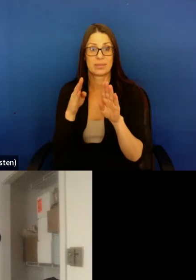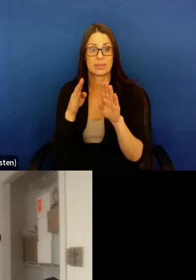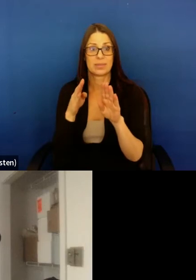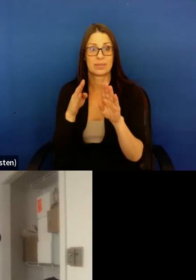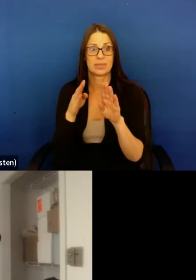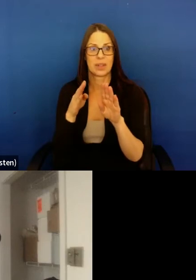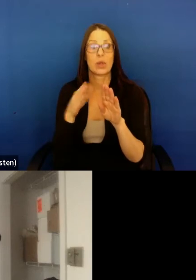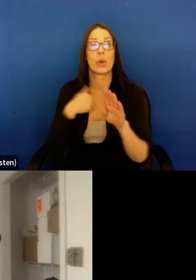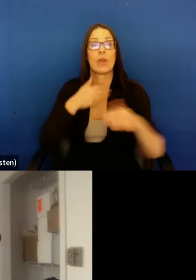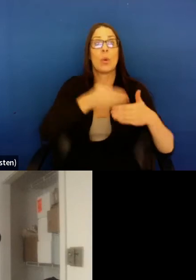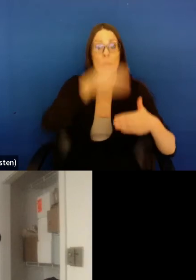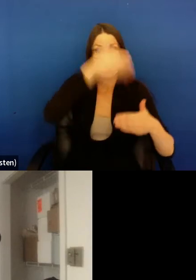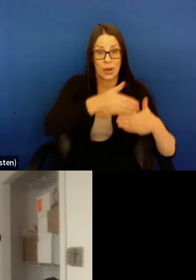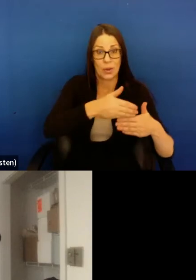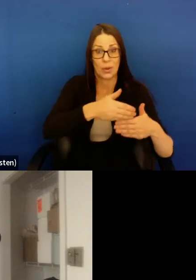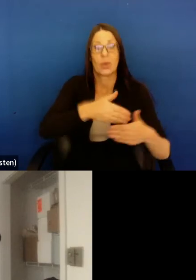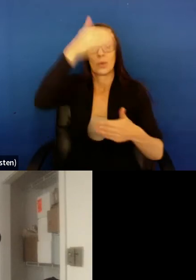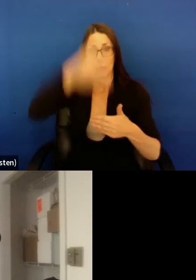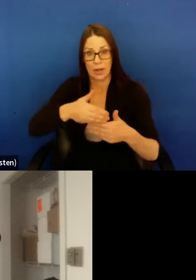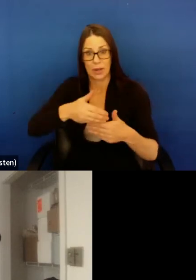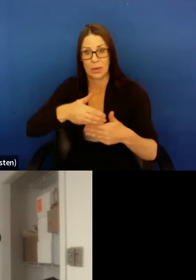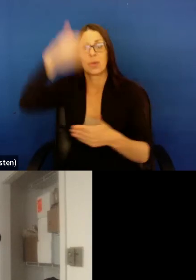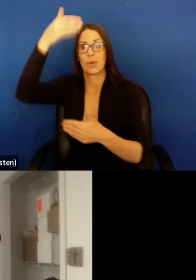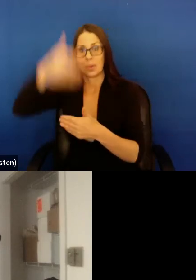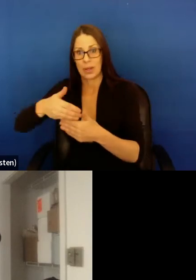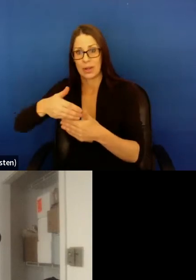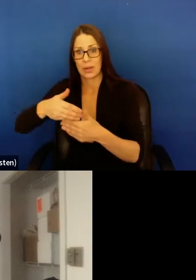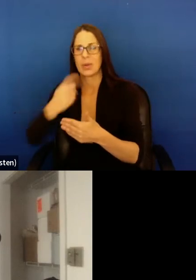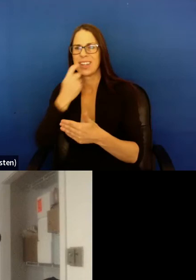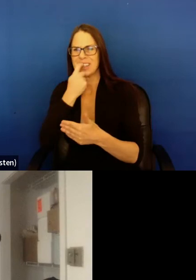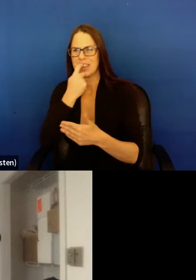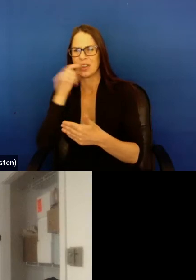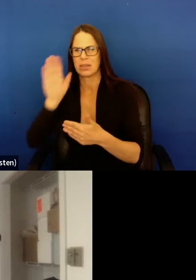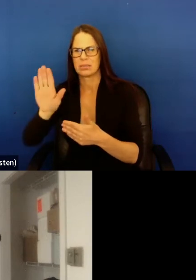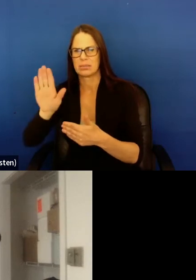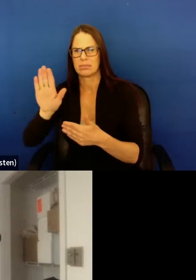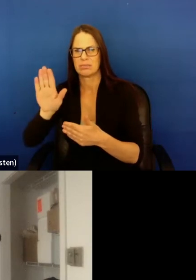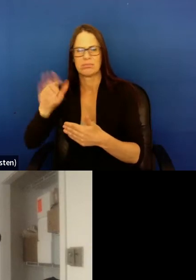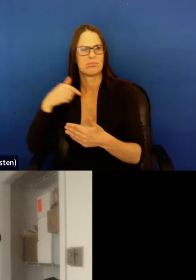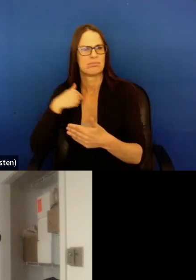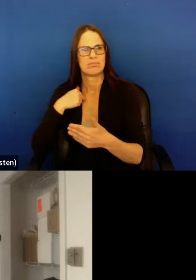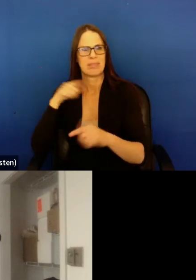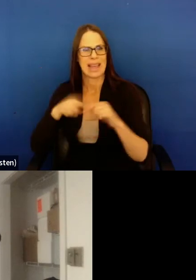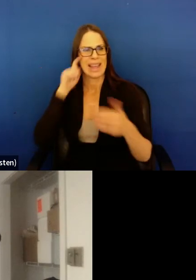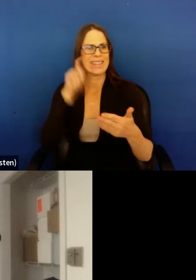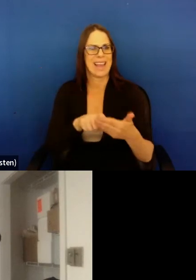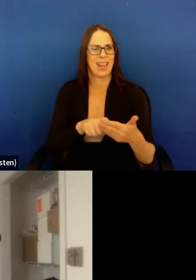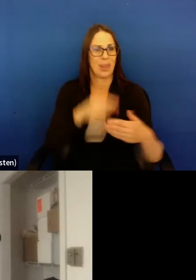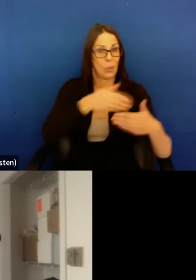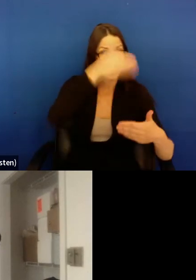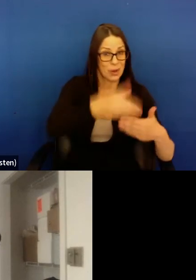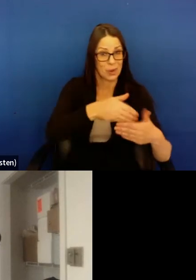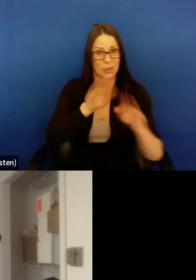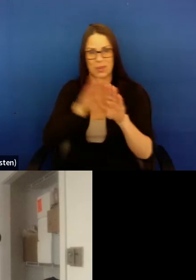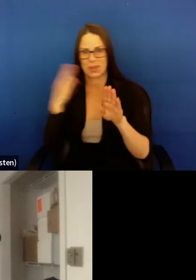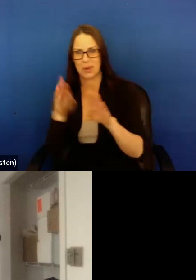windows. So someone like myself is trying to find, where is the door? Is it here? And I push on a window, and then I move over 5 feet, push